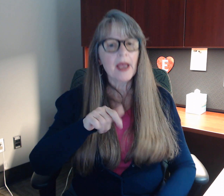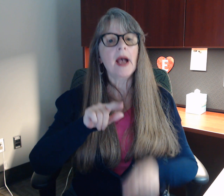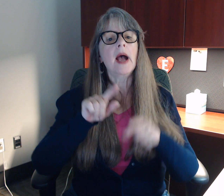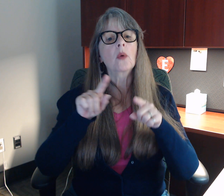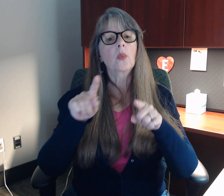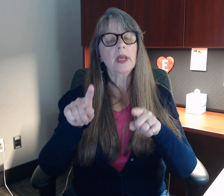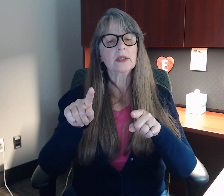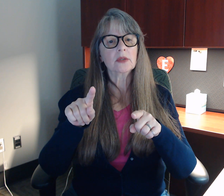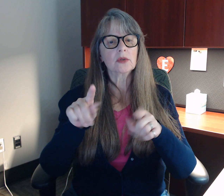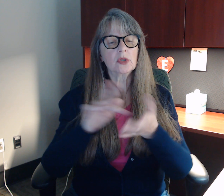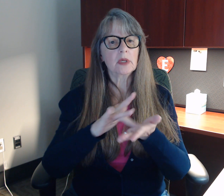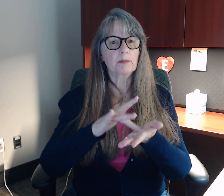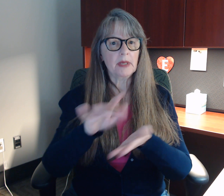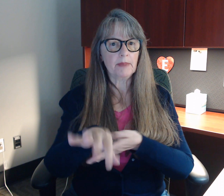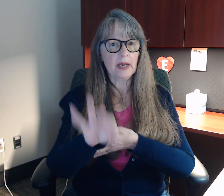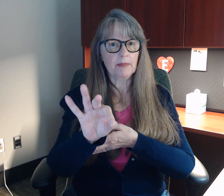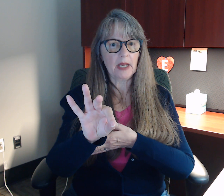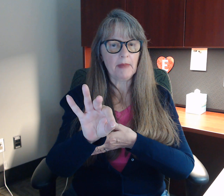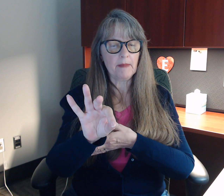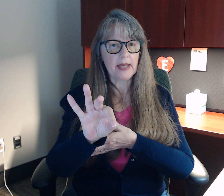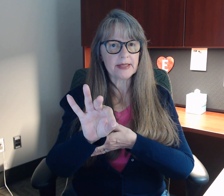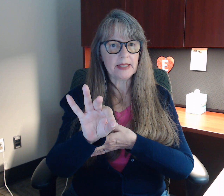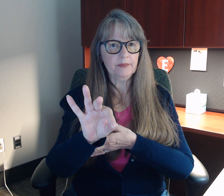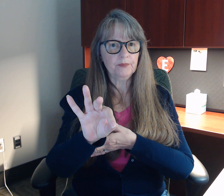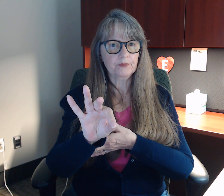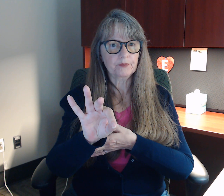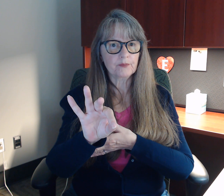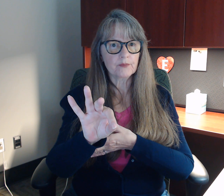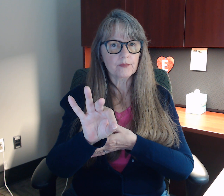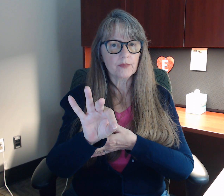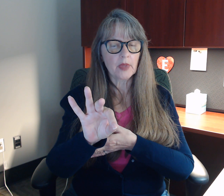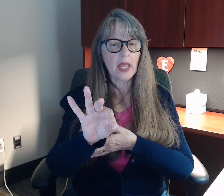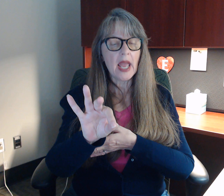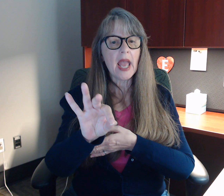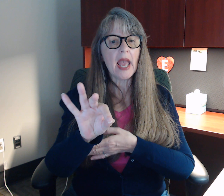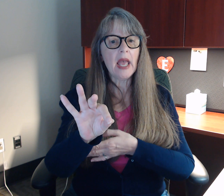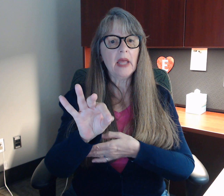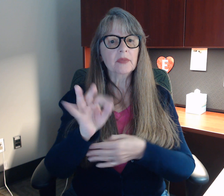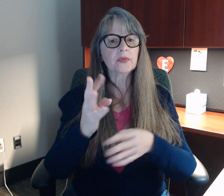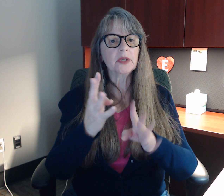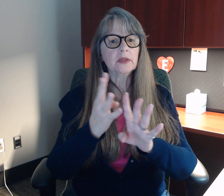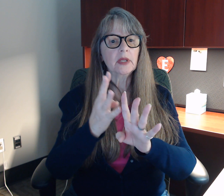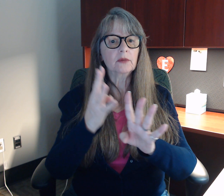I went to pick up my medicine, and the